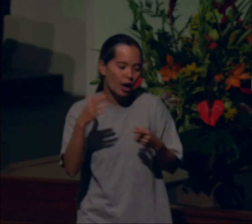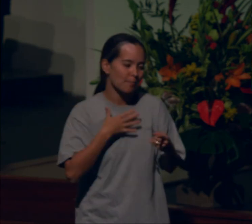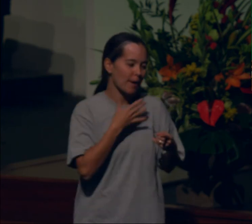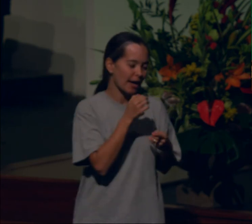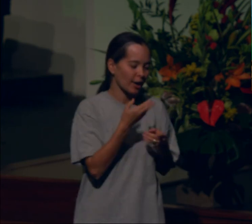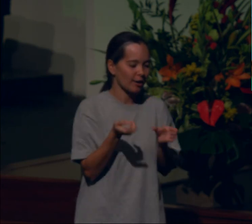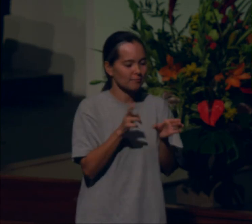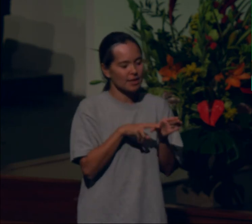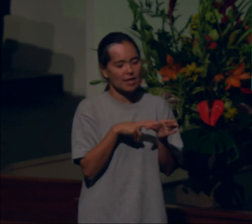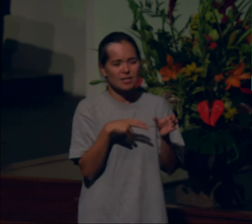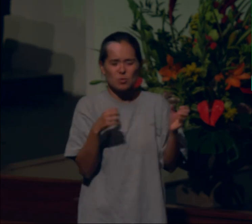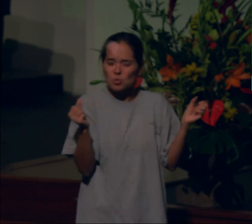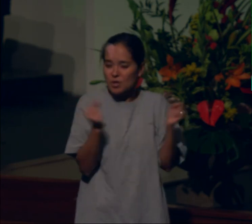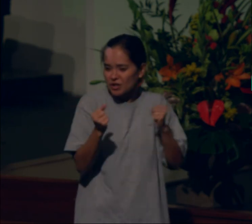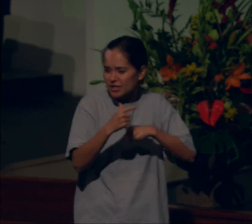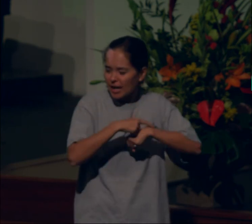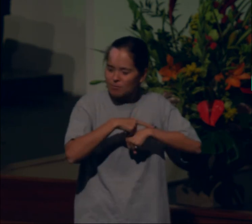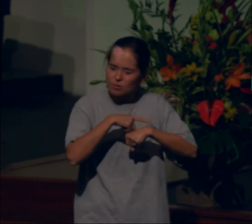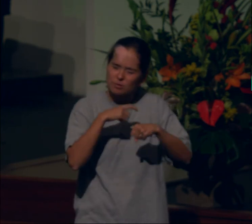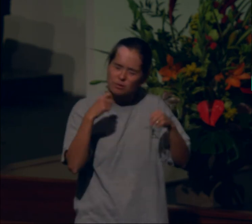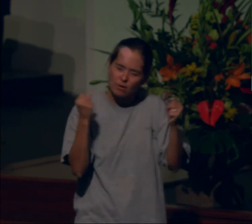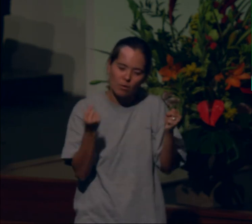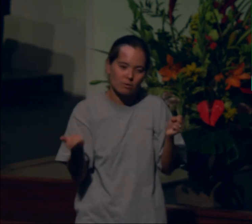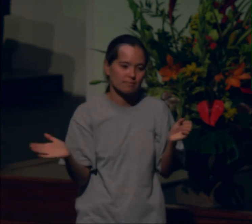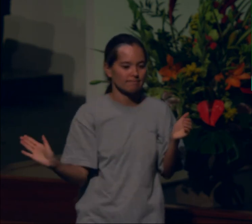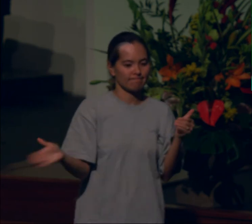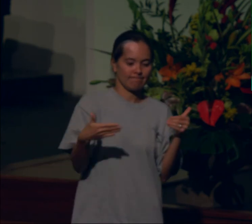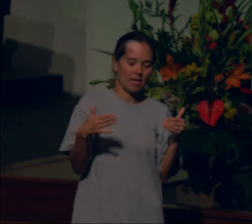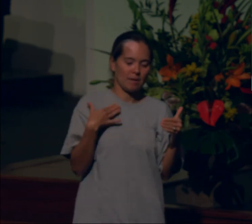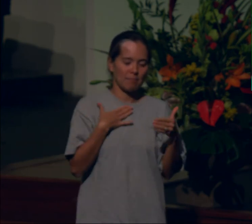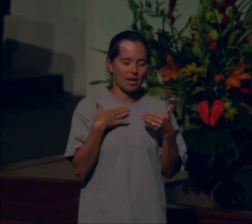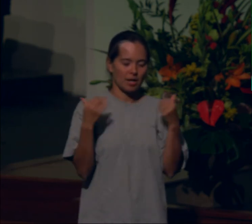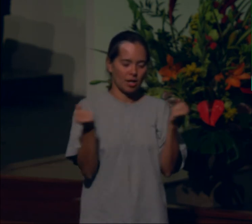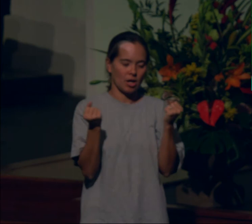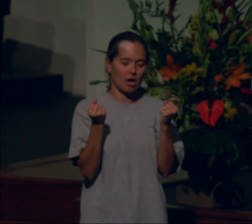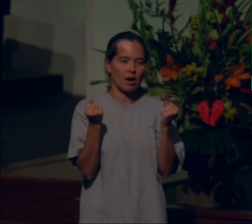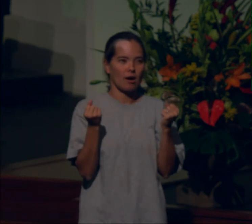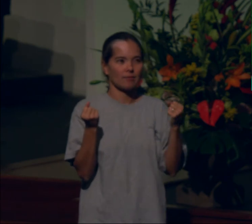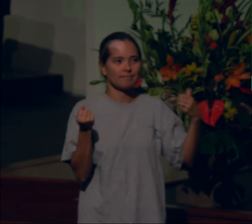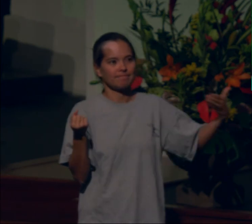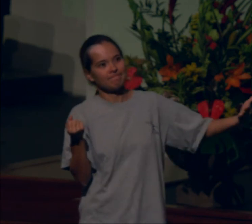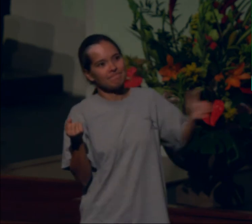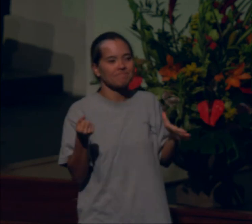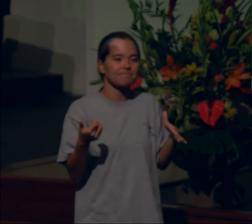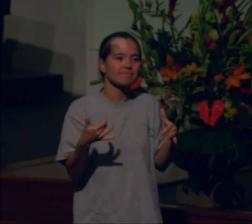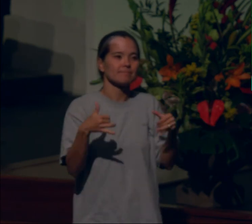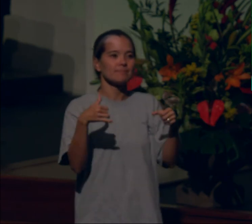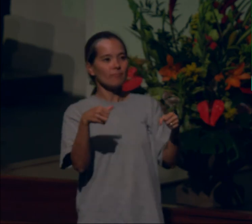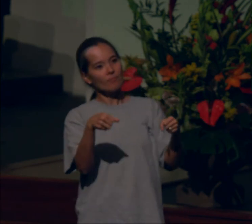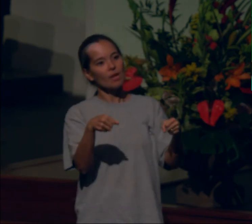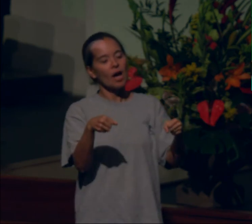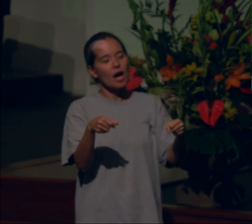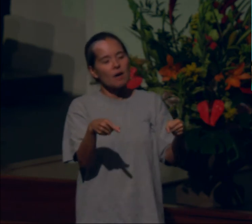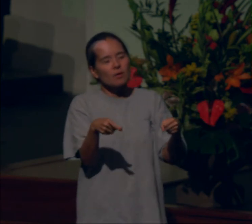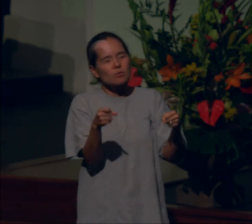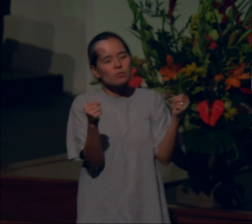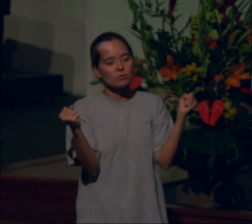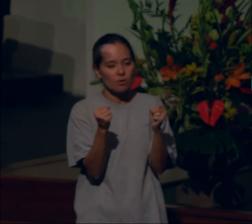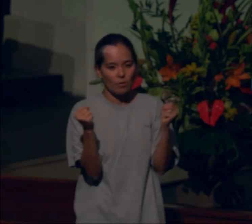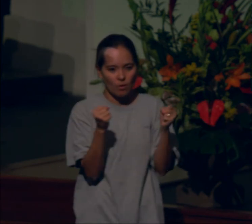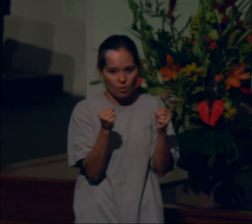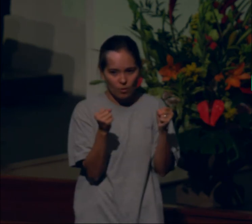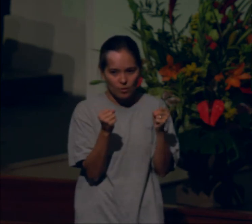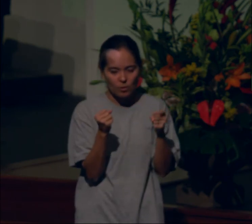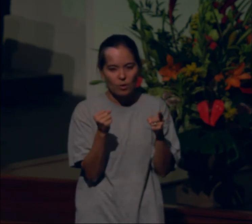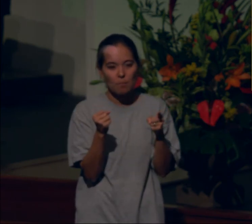the dead of winter, freezing cold. And I remember sitting down in my driver's seat, and I closed the door. It was so cold.